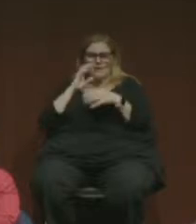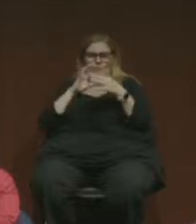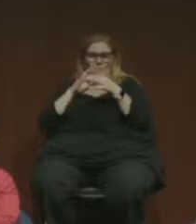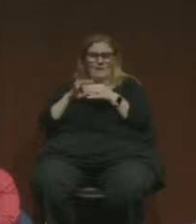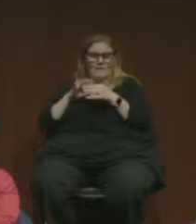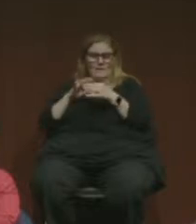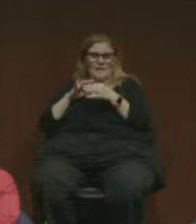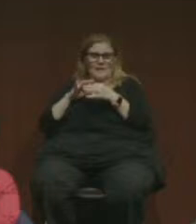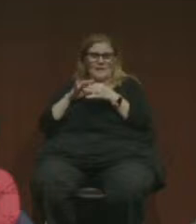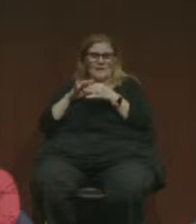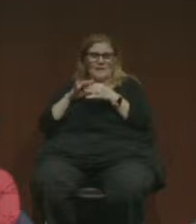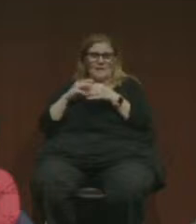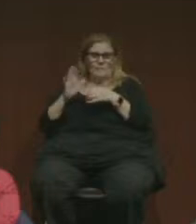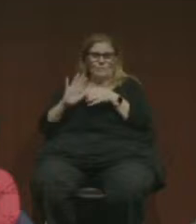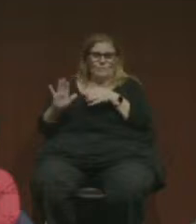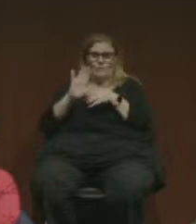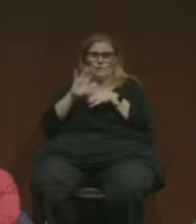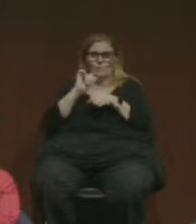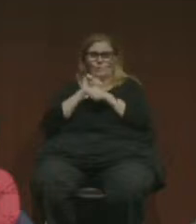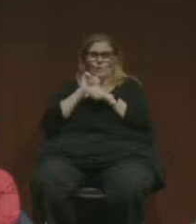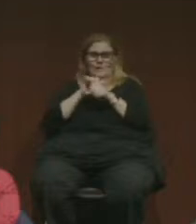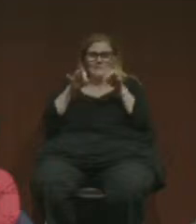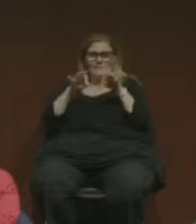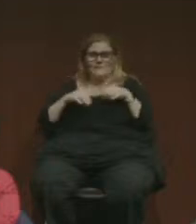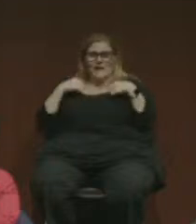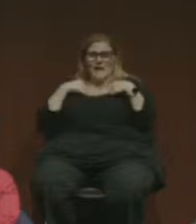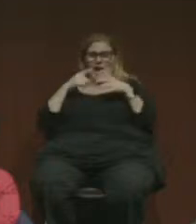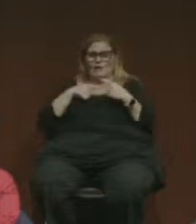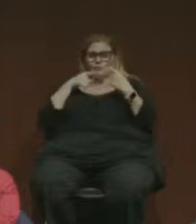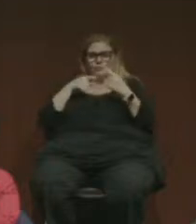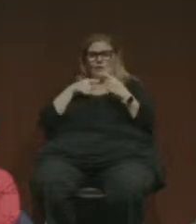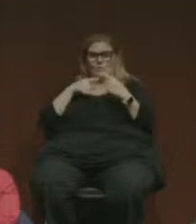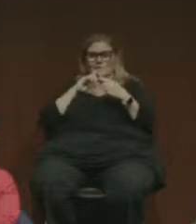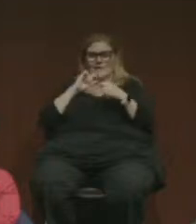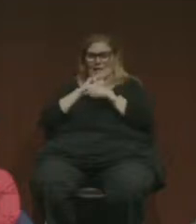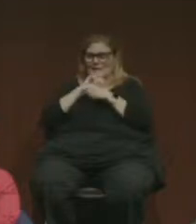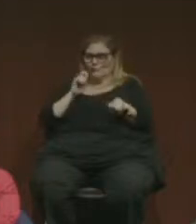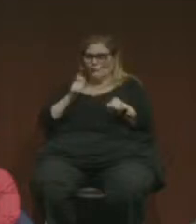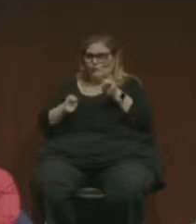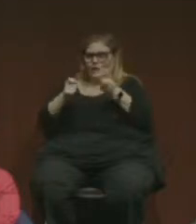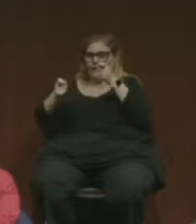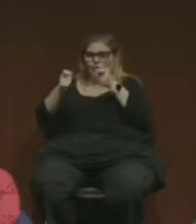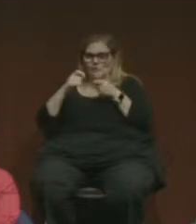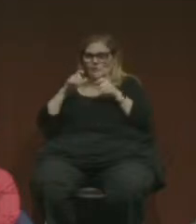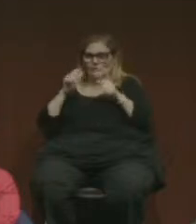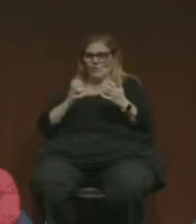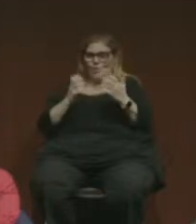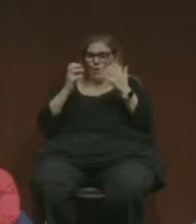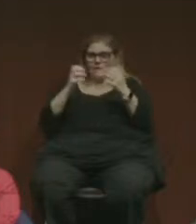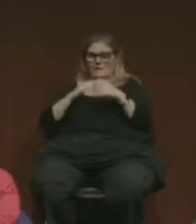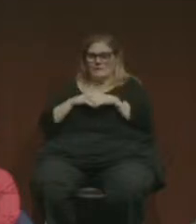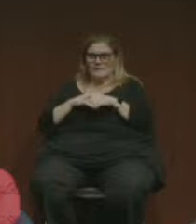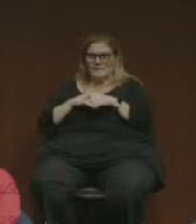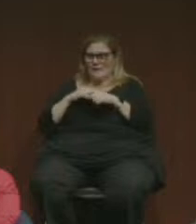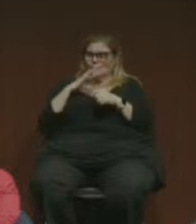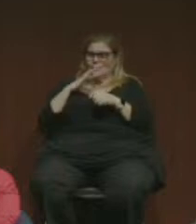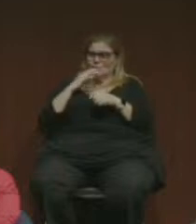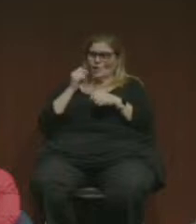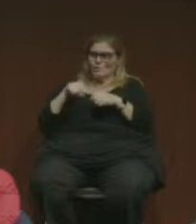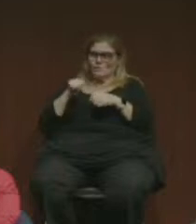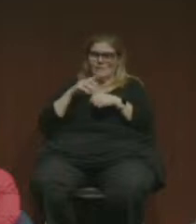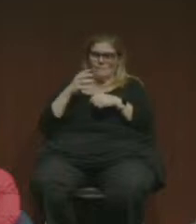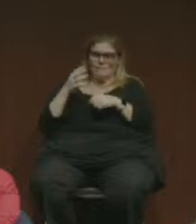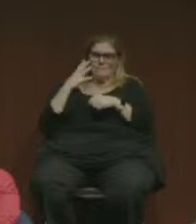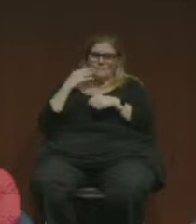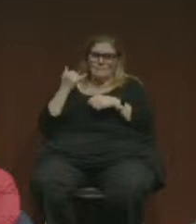feminism. Like, what are your working definitions? Because I struggle with it, and it literally changes in the audience I'm, like, trying to talk to.